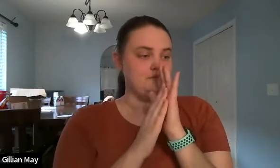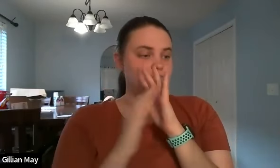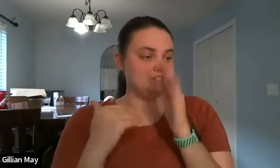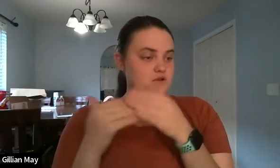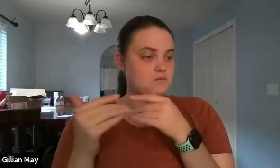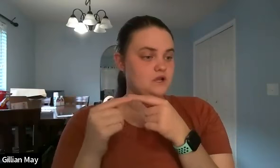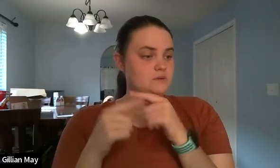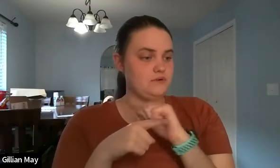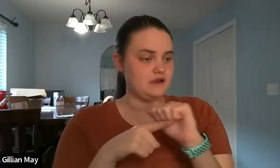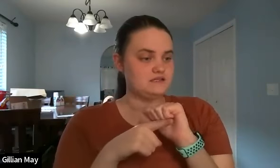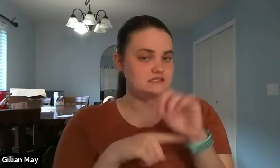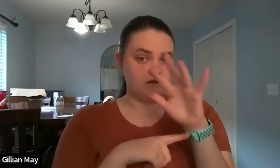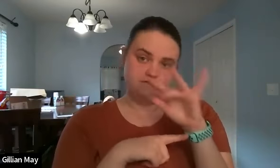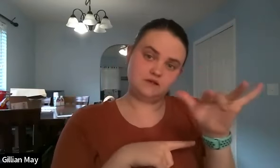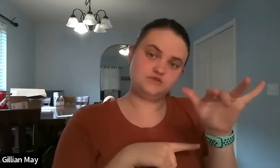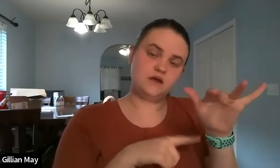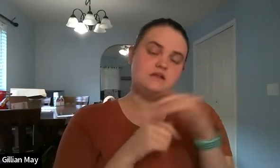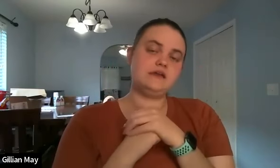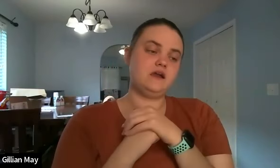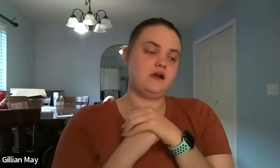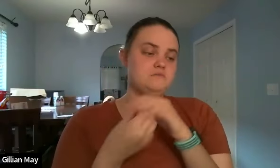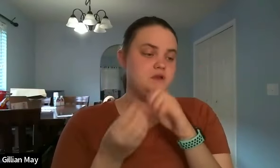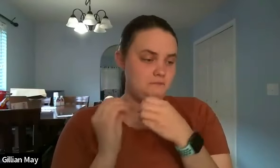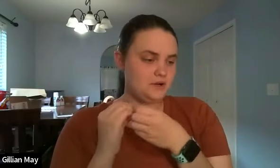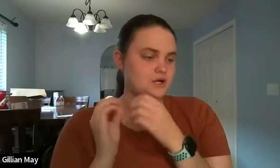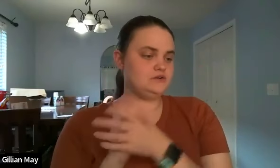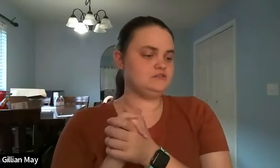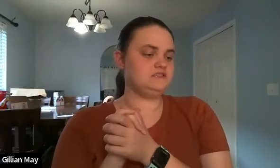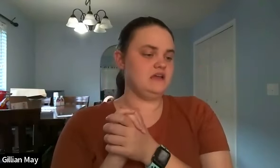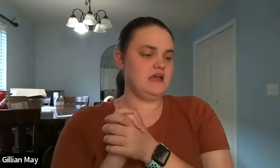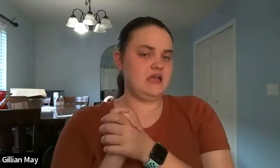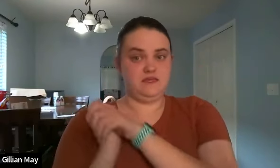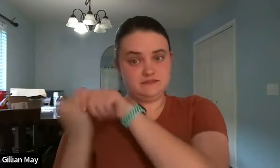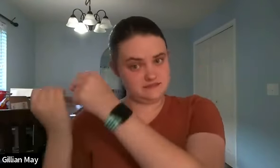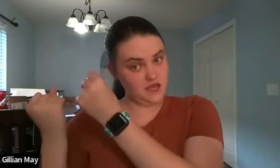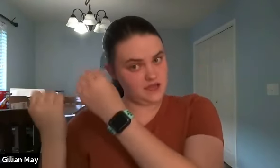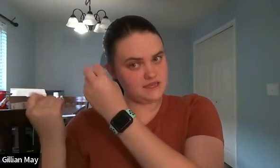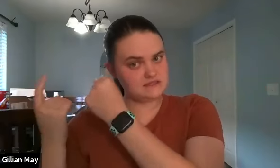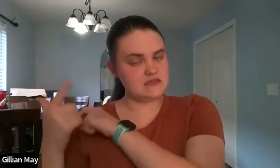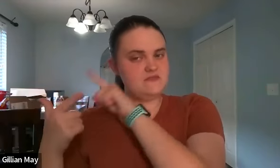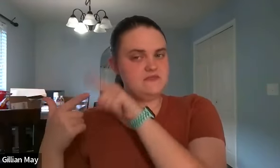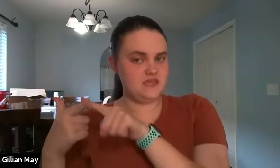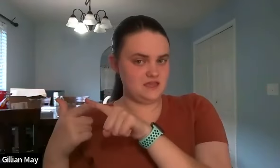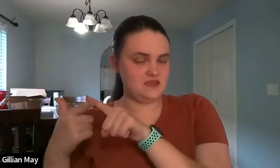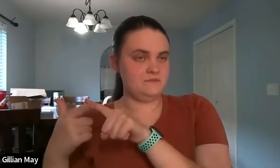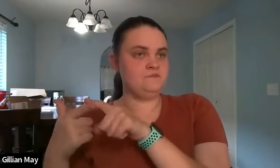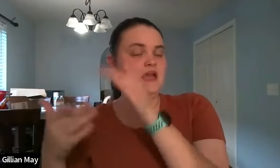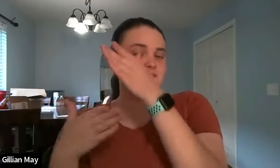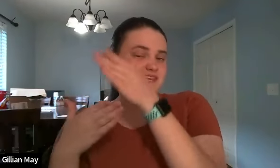But so we're gonna practice like our finger spelling, numbers, and then signs. And then at the